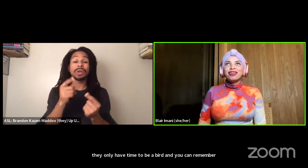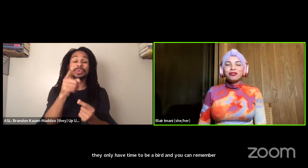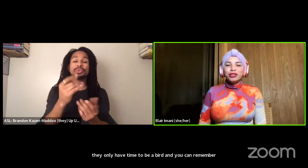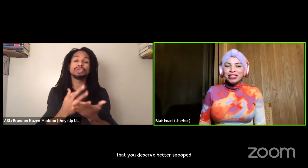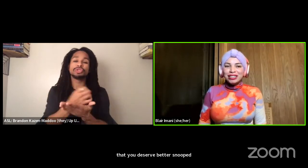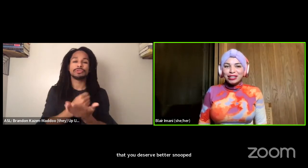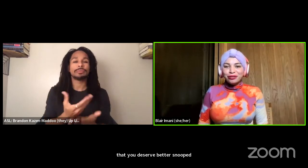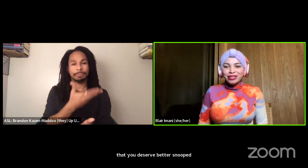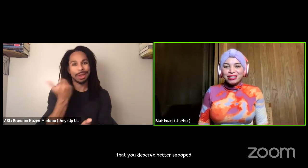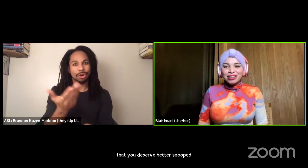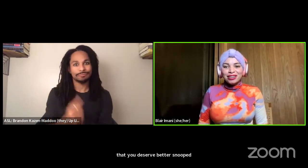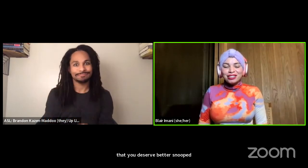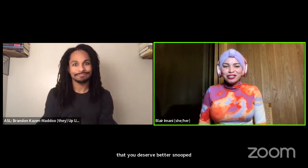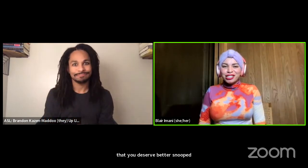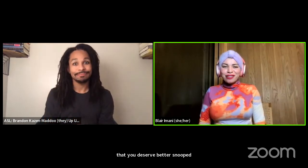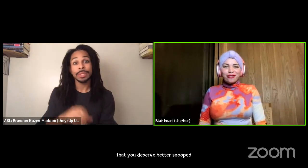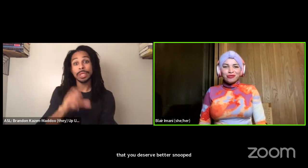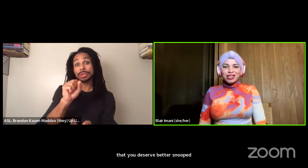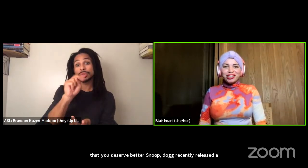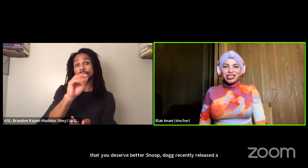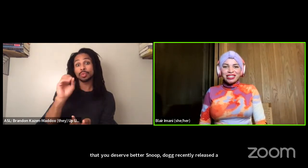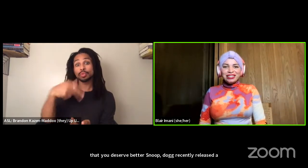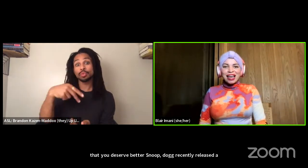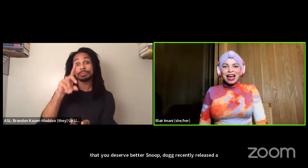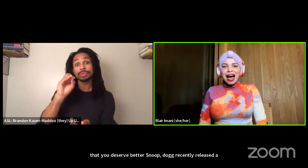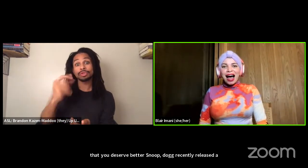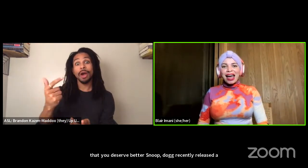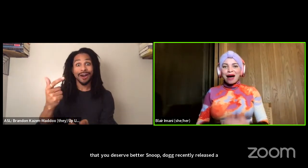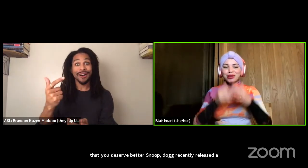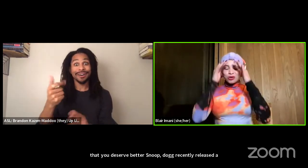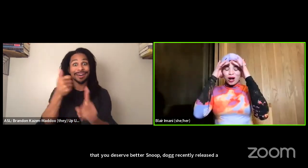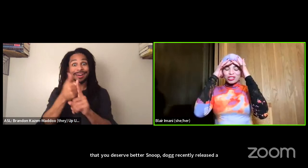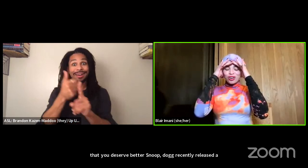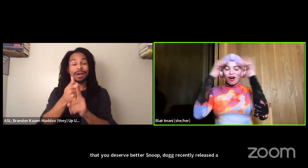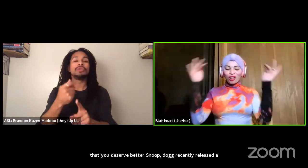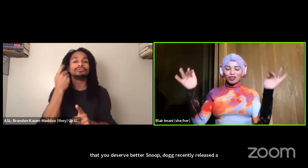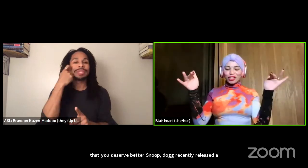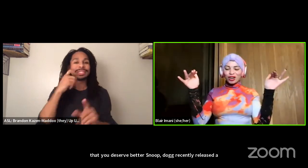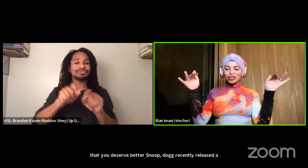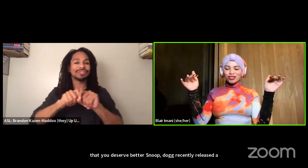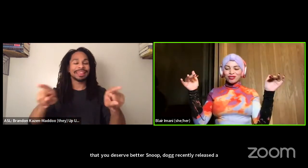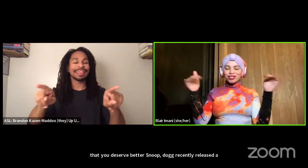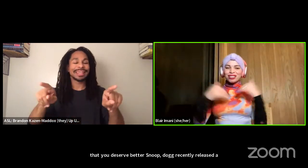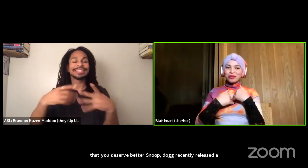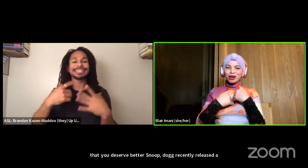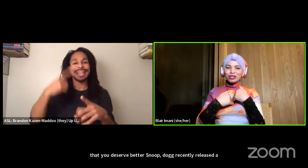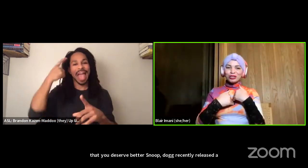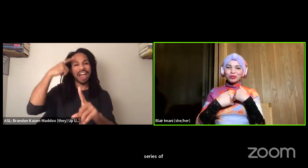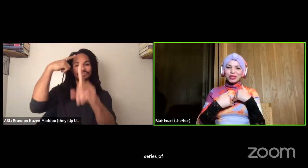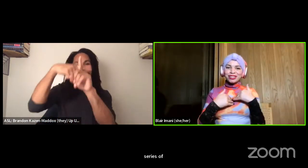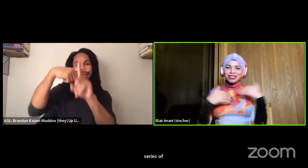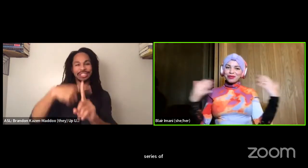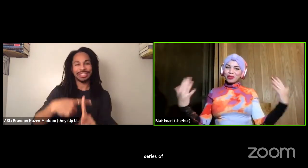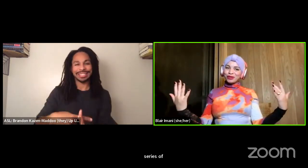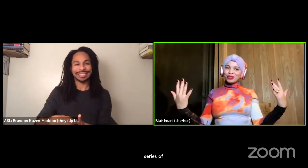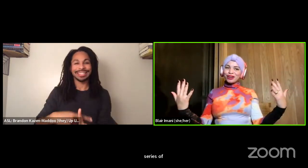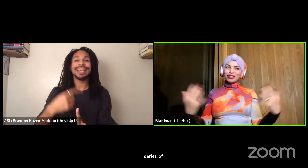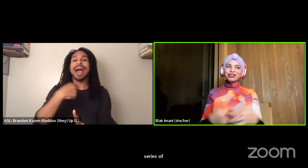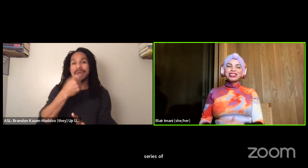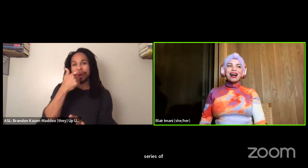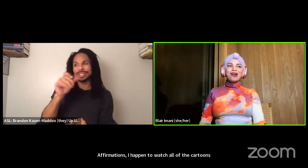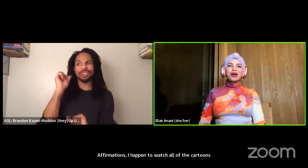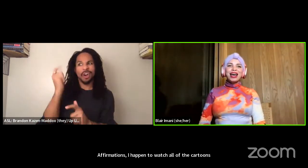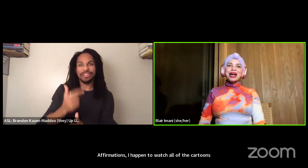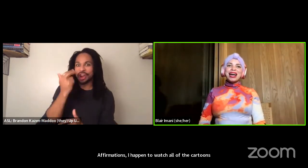Snoop Dogg recently released a series of affirmations. I happen to watch all of the cartoons because I'm a cartoon person. I